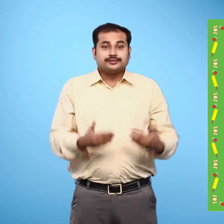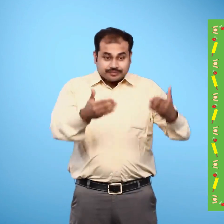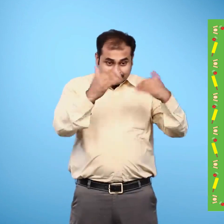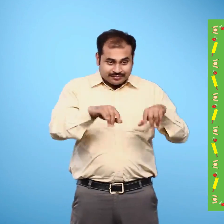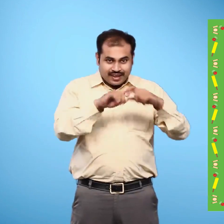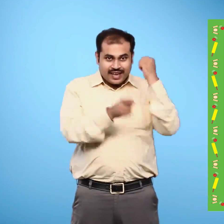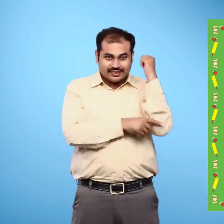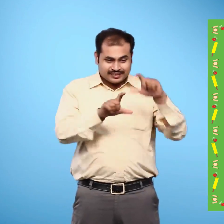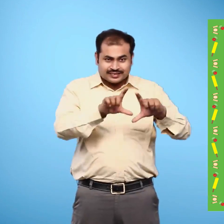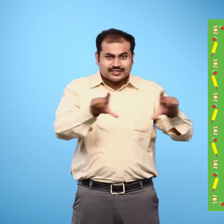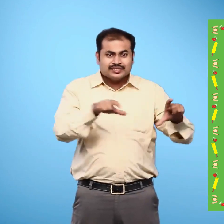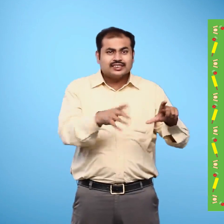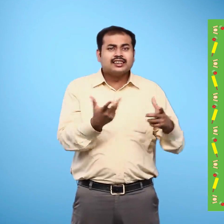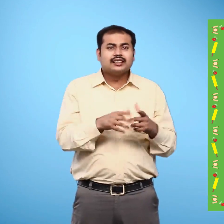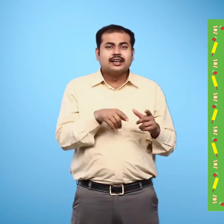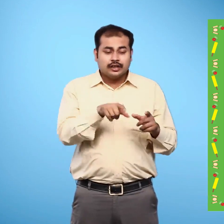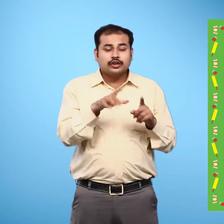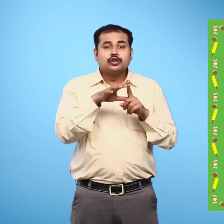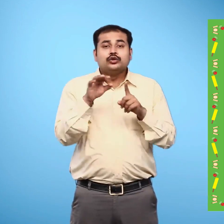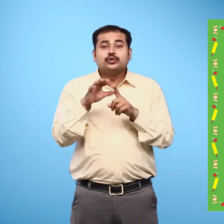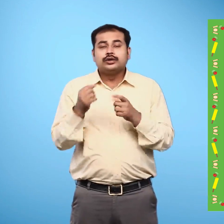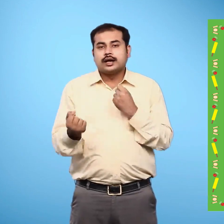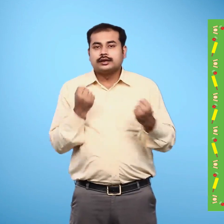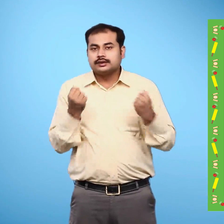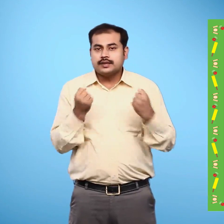there is an activity of paper cutting and folding.